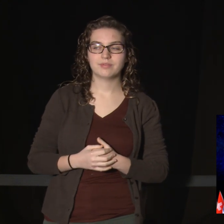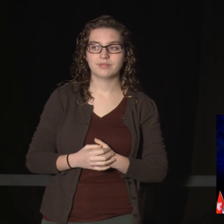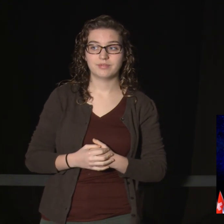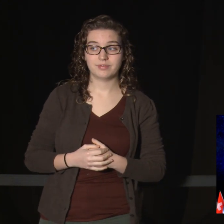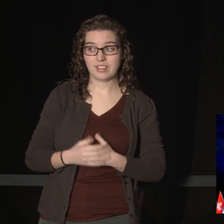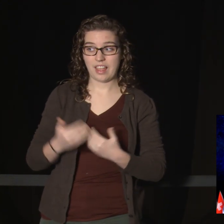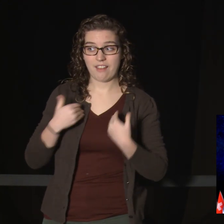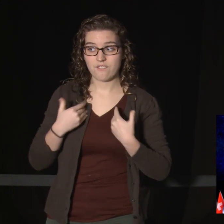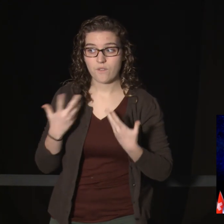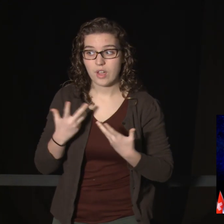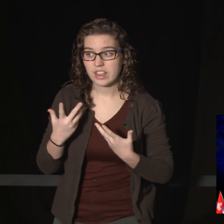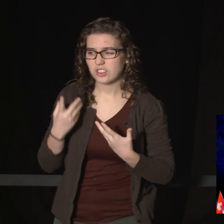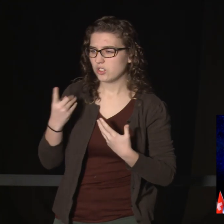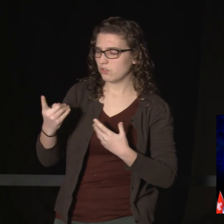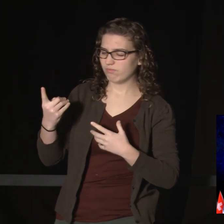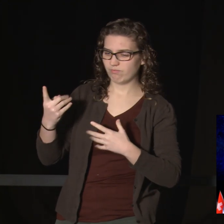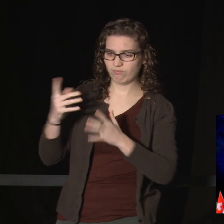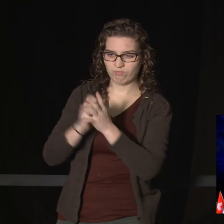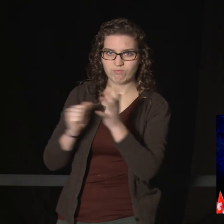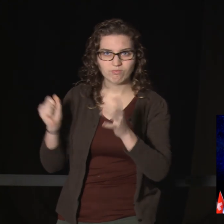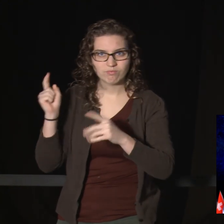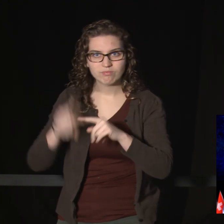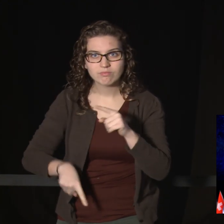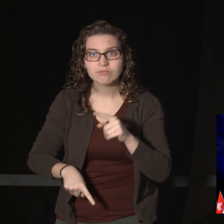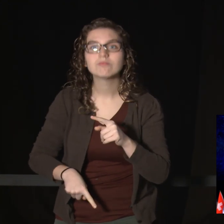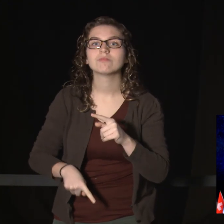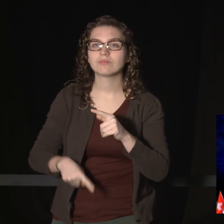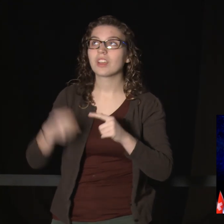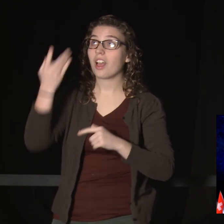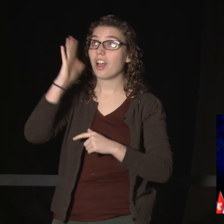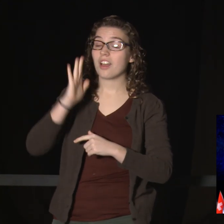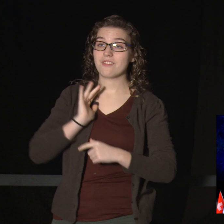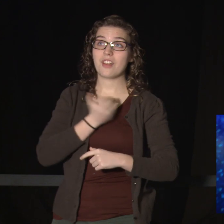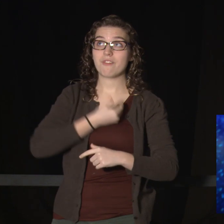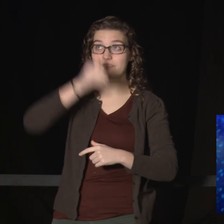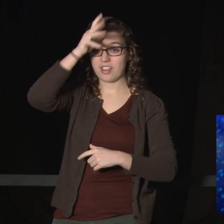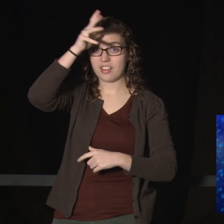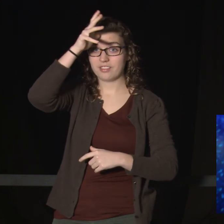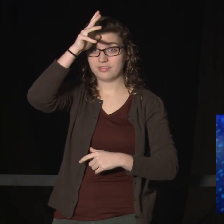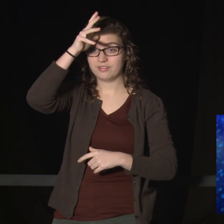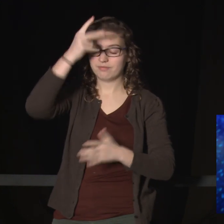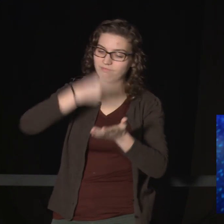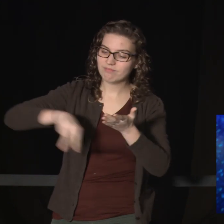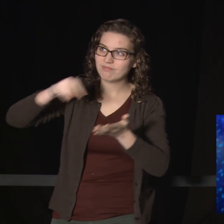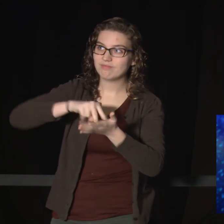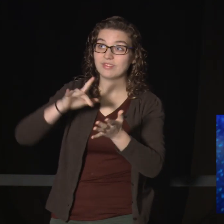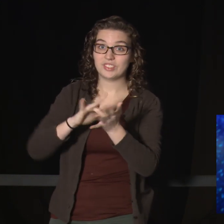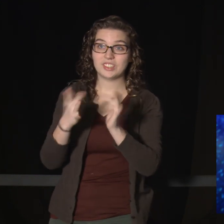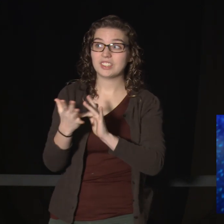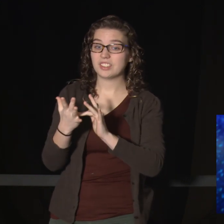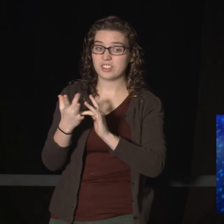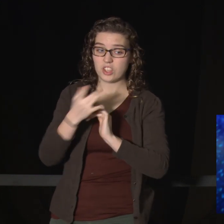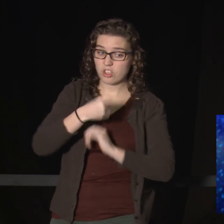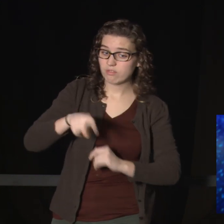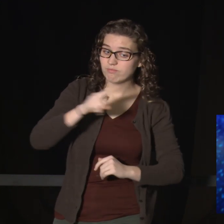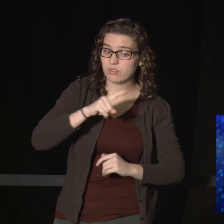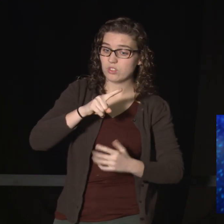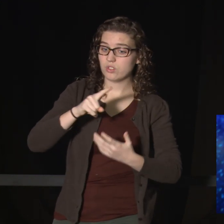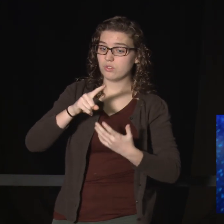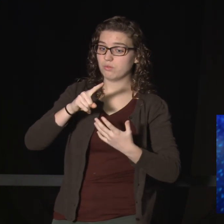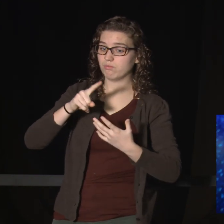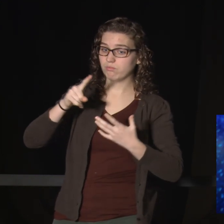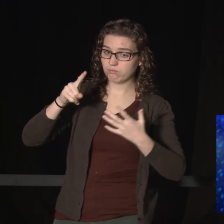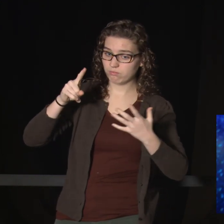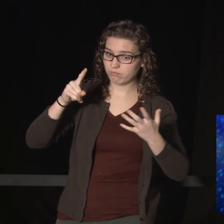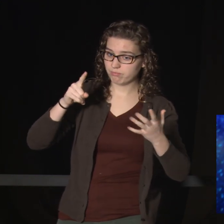can't take from them. The God of our fathers raised up Jesus, whom you murdered by hanging on a tree. Him, God